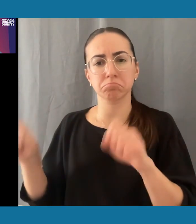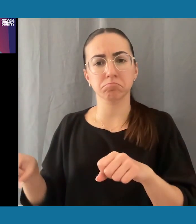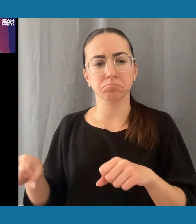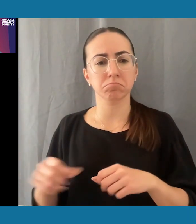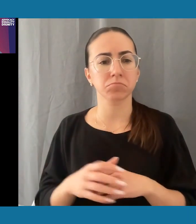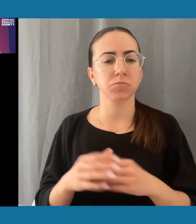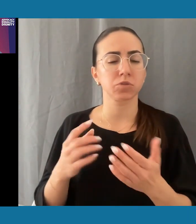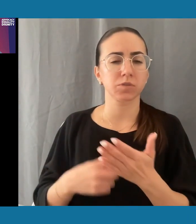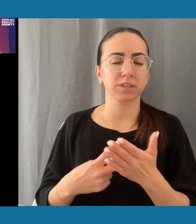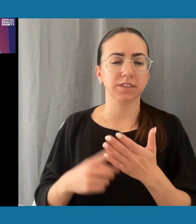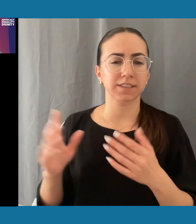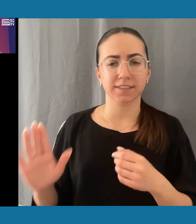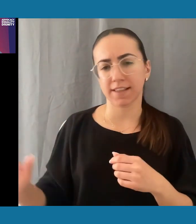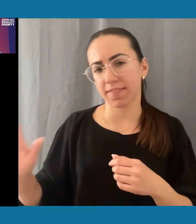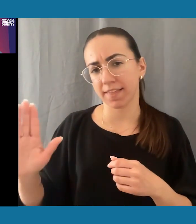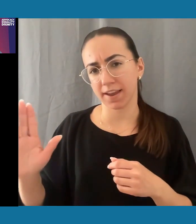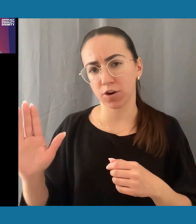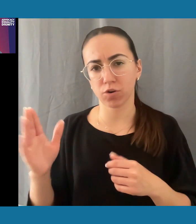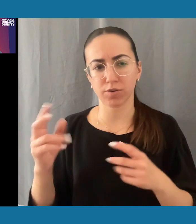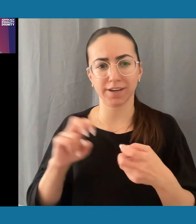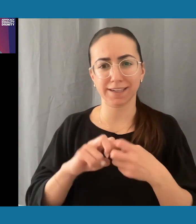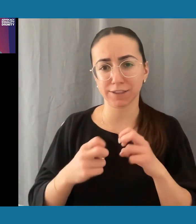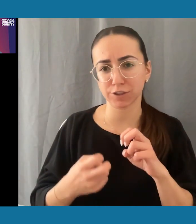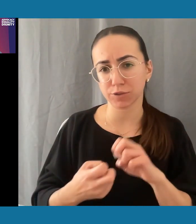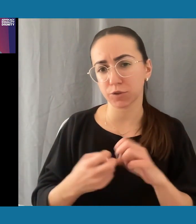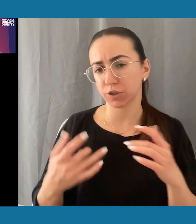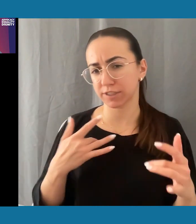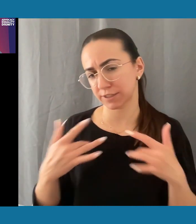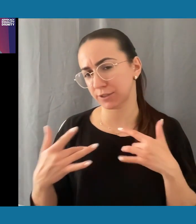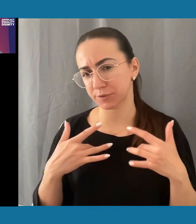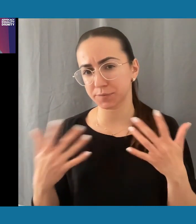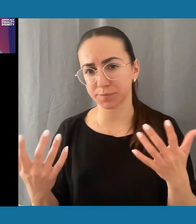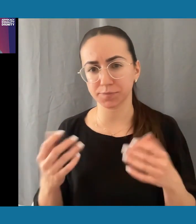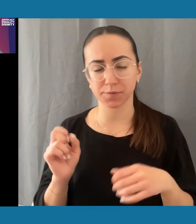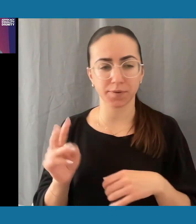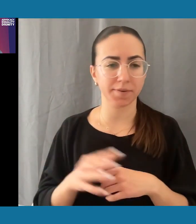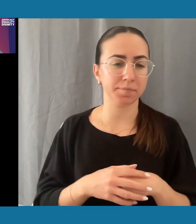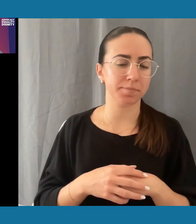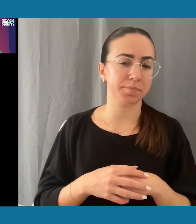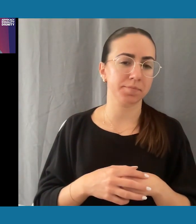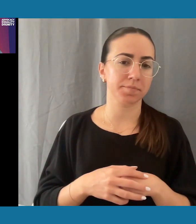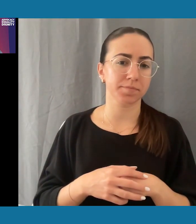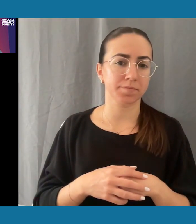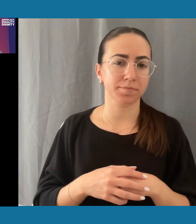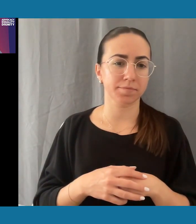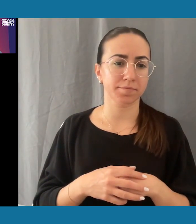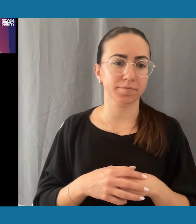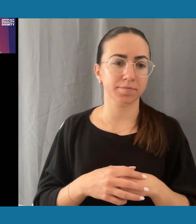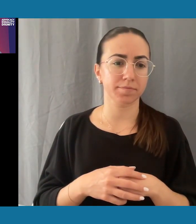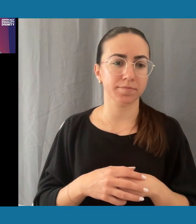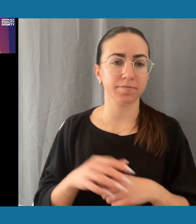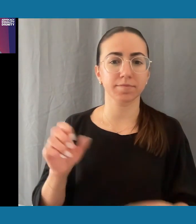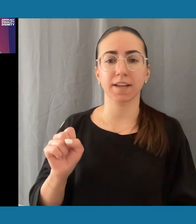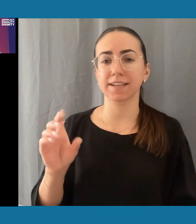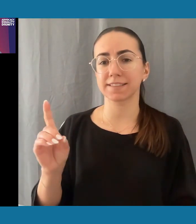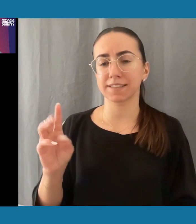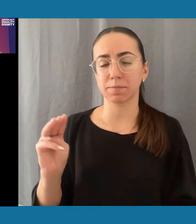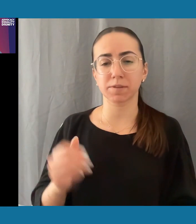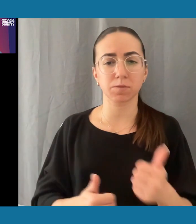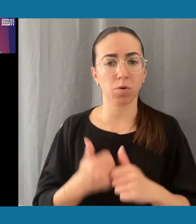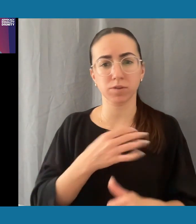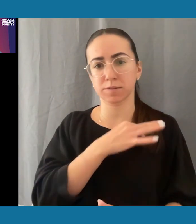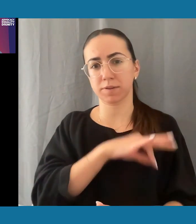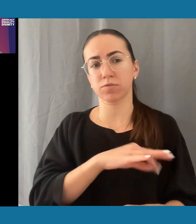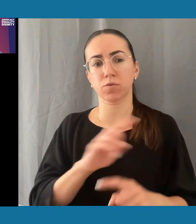their issues or concerns or whatever they're seeking support in. STM is most beneficial where a client